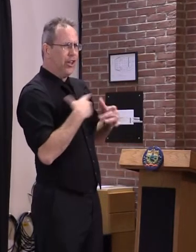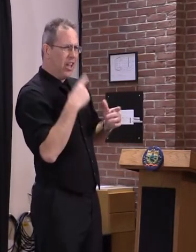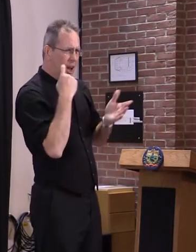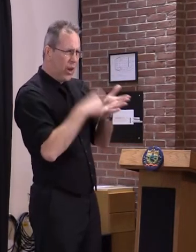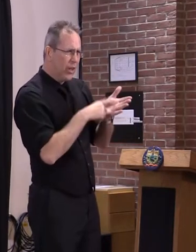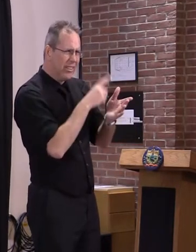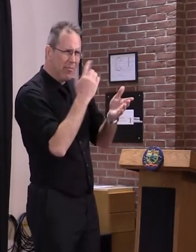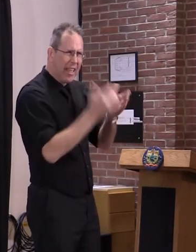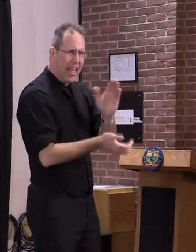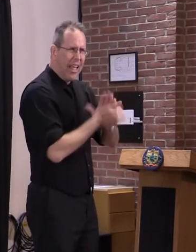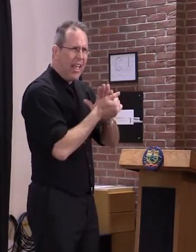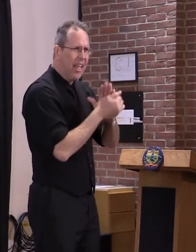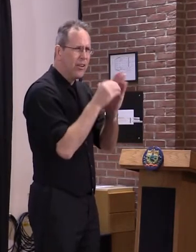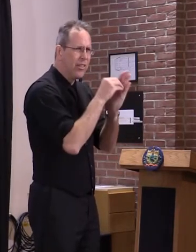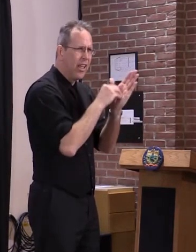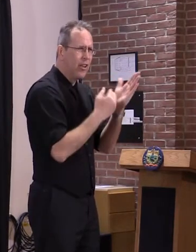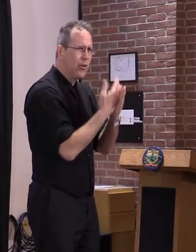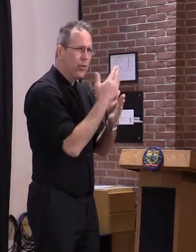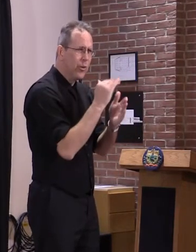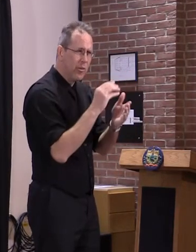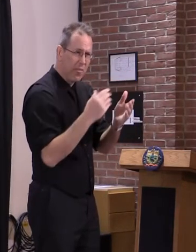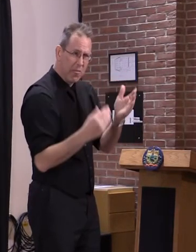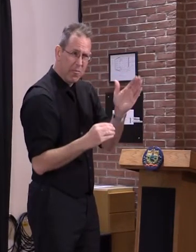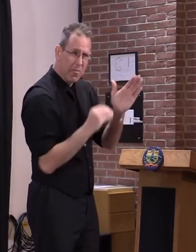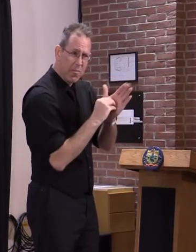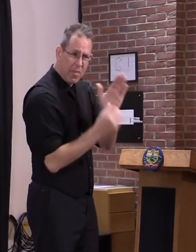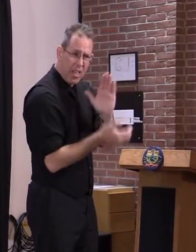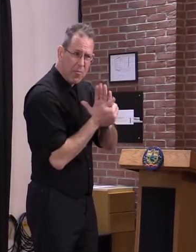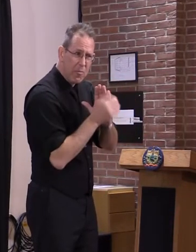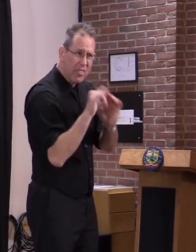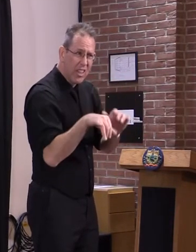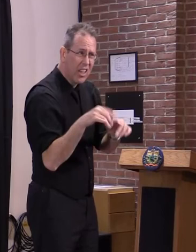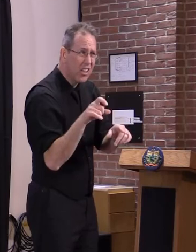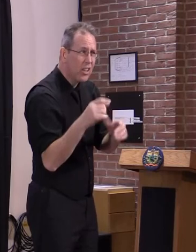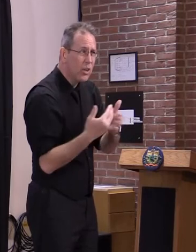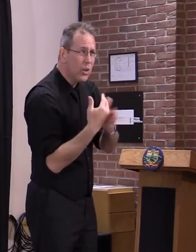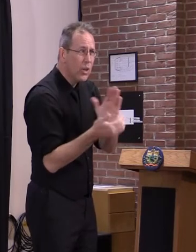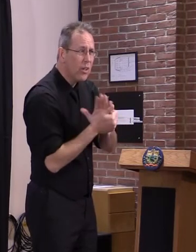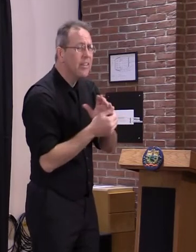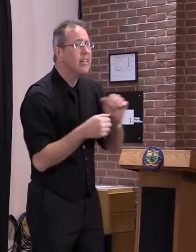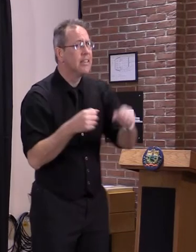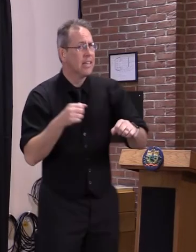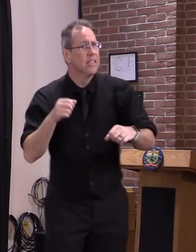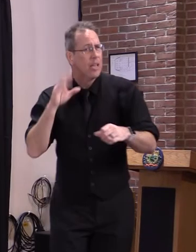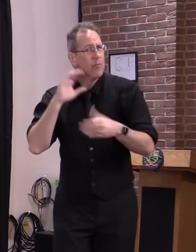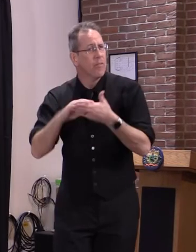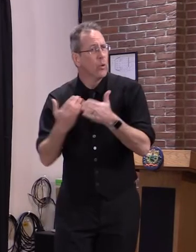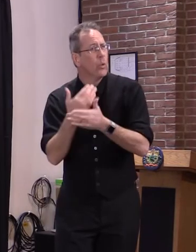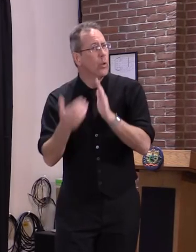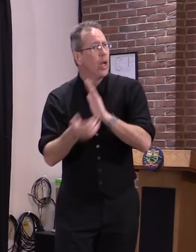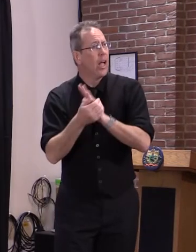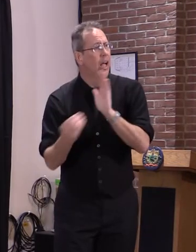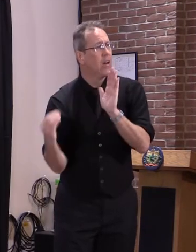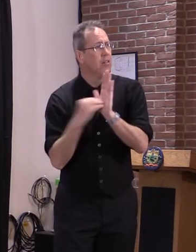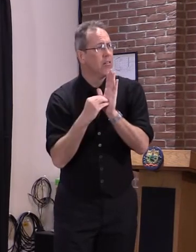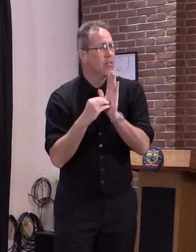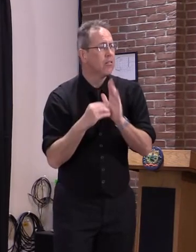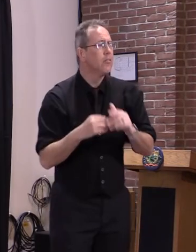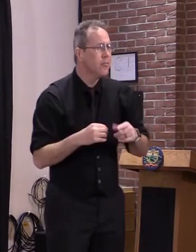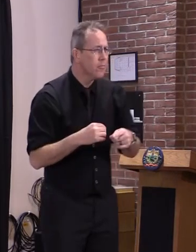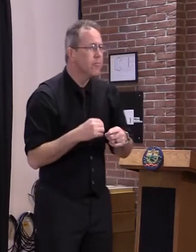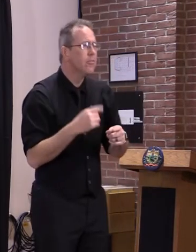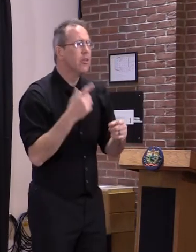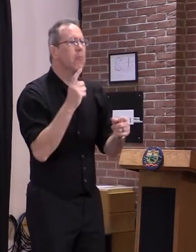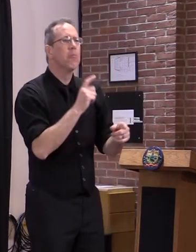new proposed bill? Yes, I believe it was, yeah. Okay, so if it's something that's added to